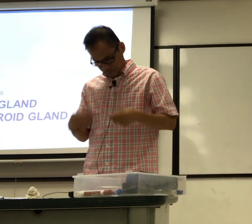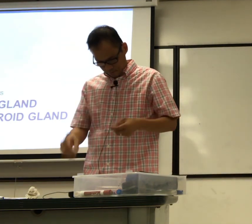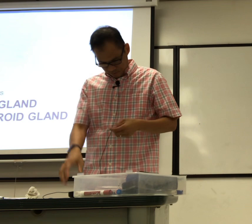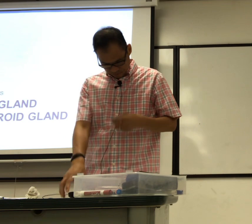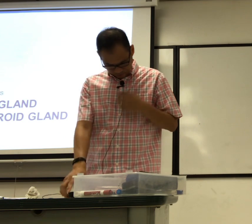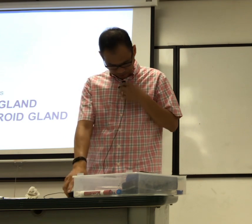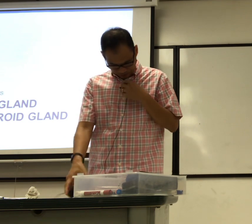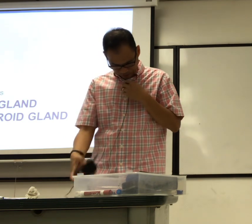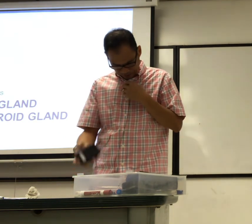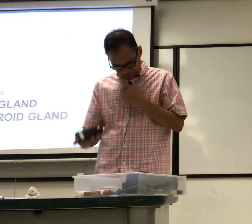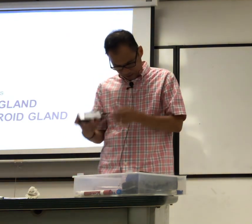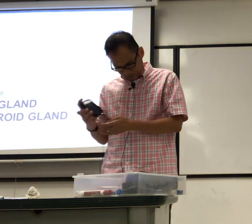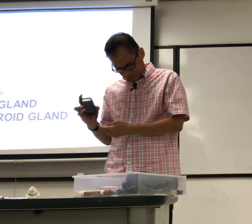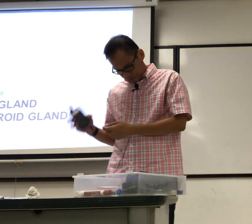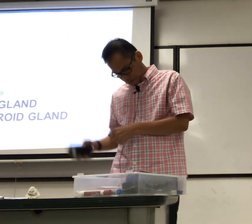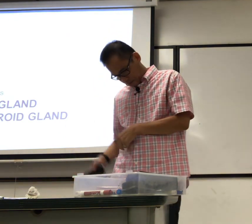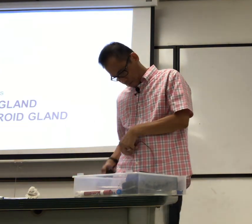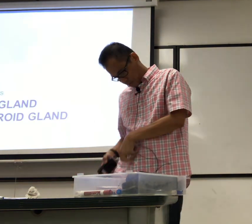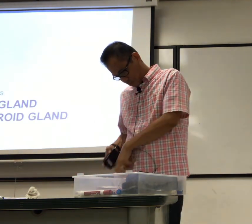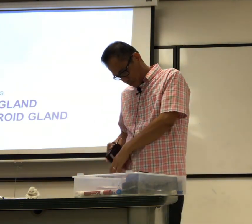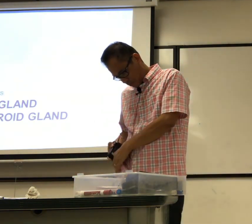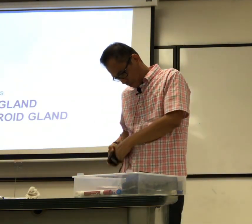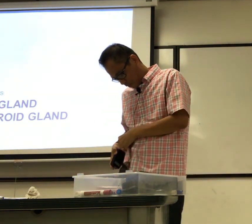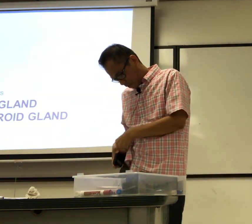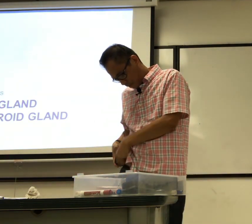on for today? Oh, no. It's a write out, like.